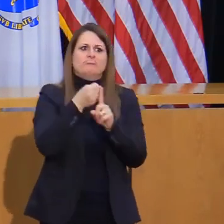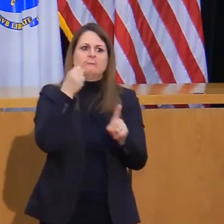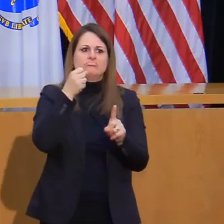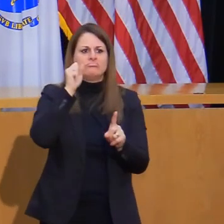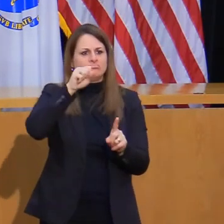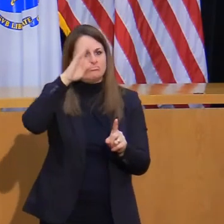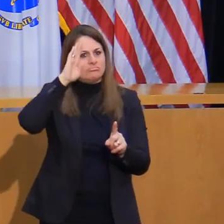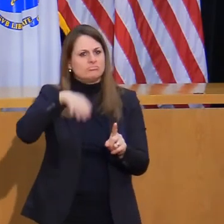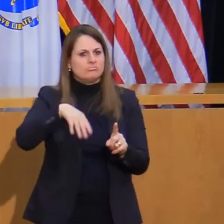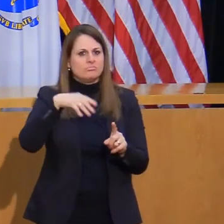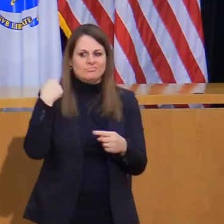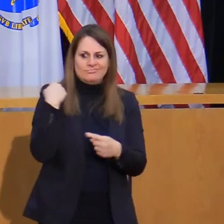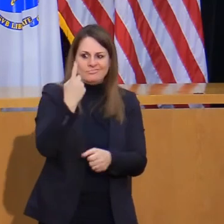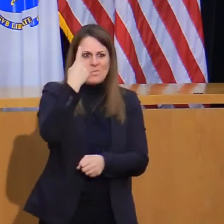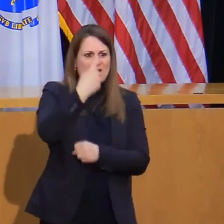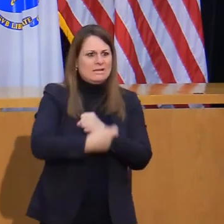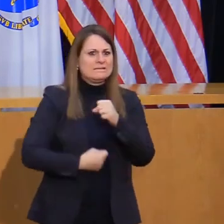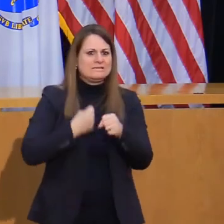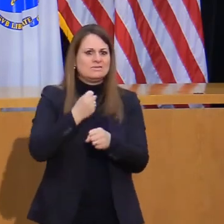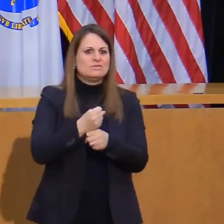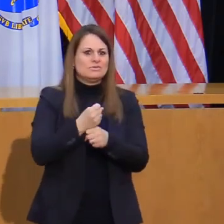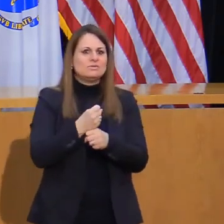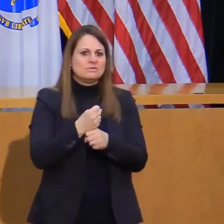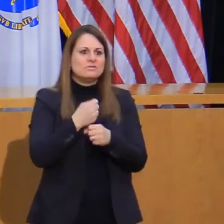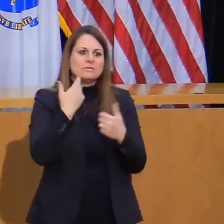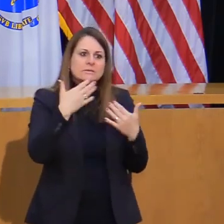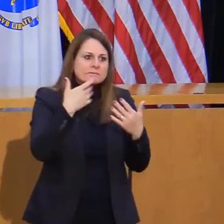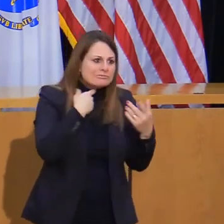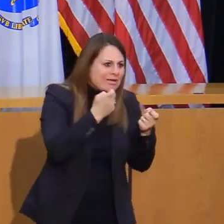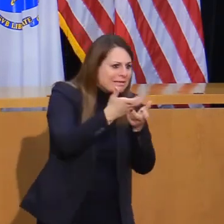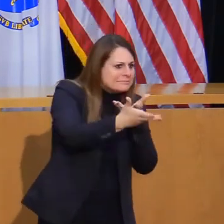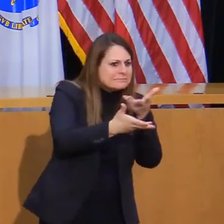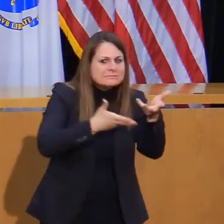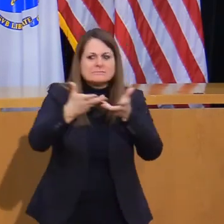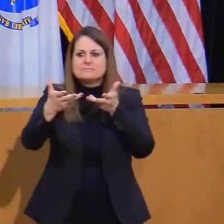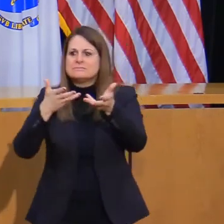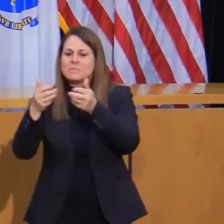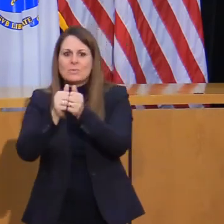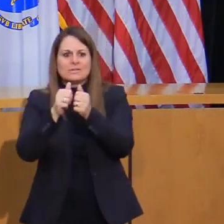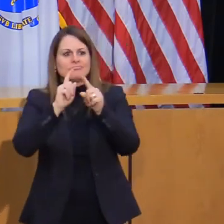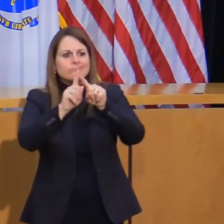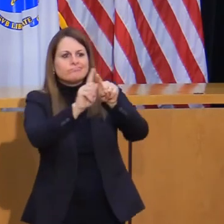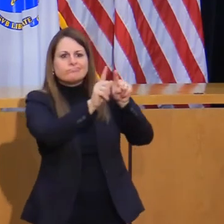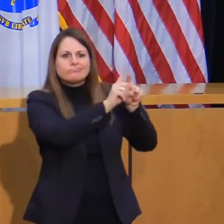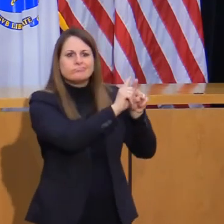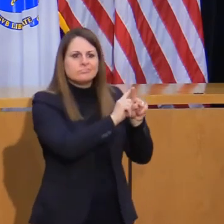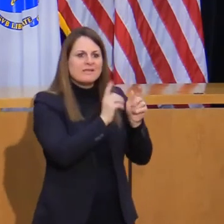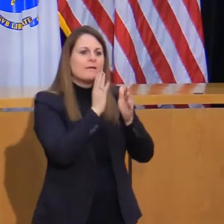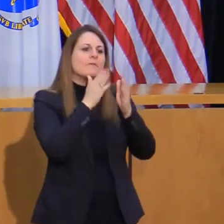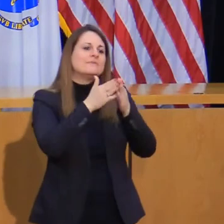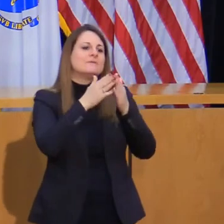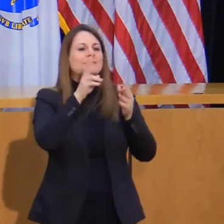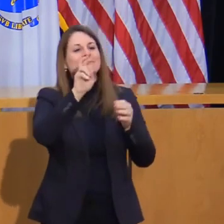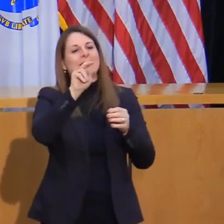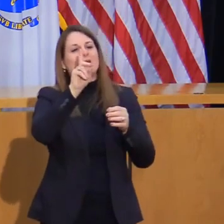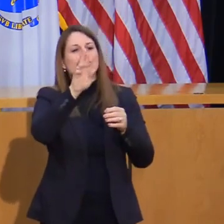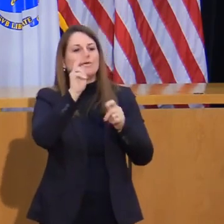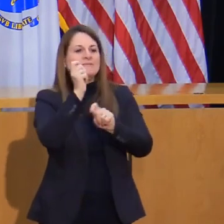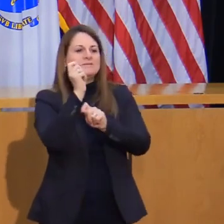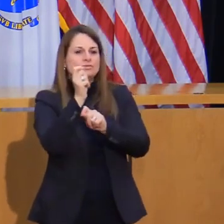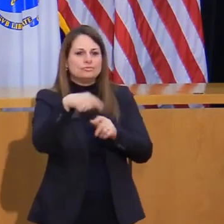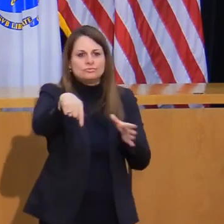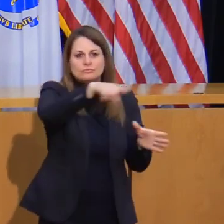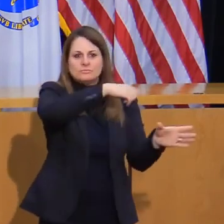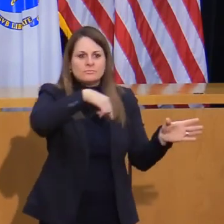so, 2 years, has provided at least kind of a framework for taking a look at how to handle those issues and how to